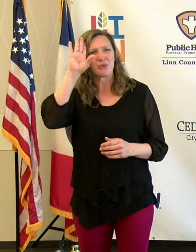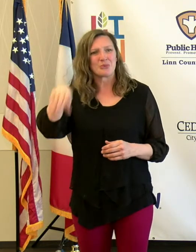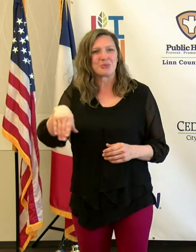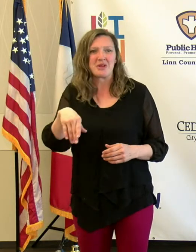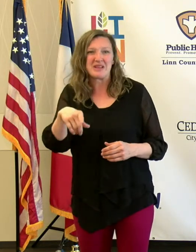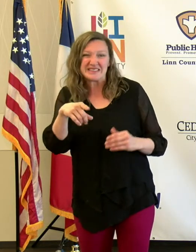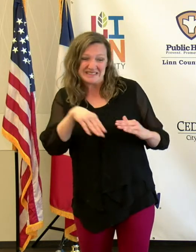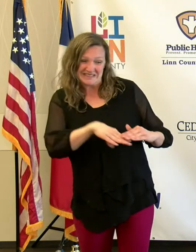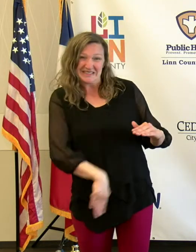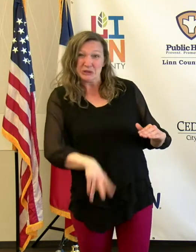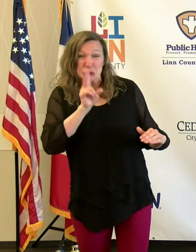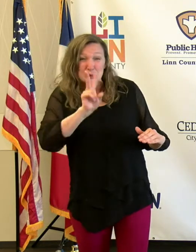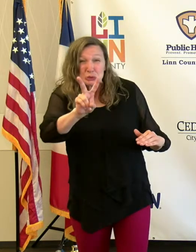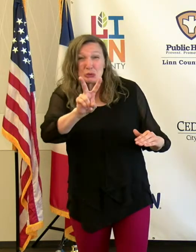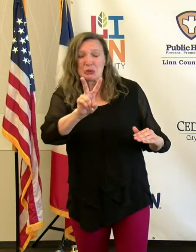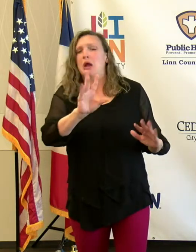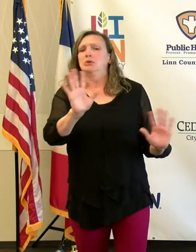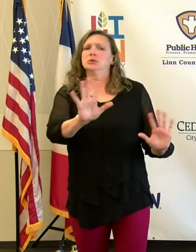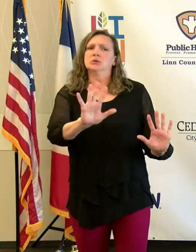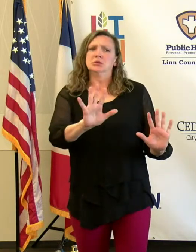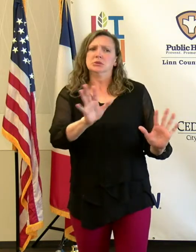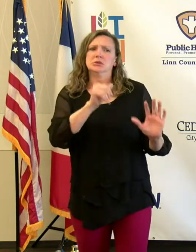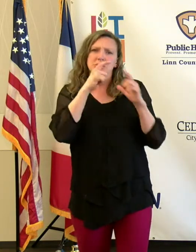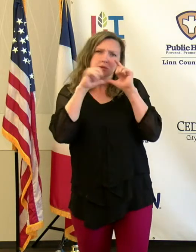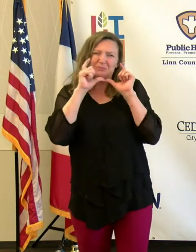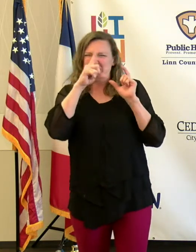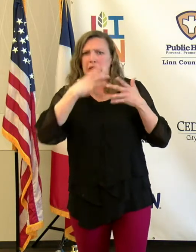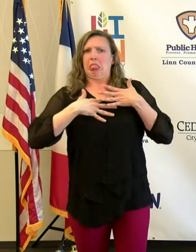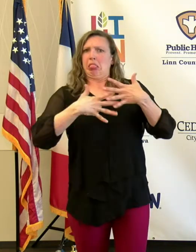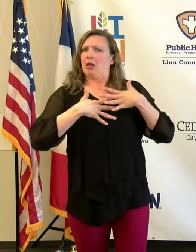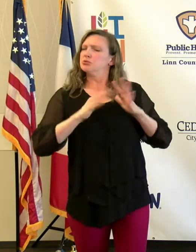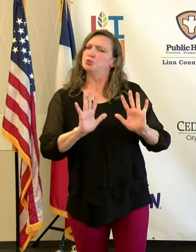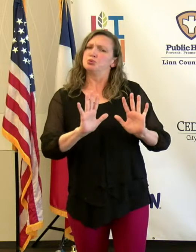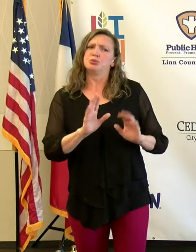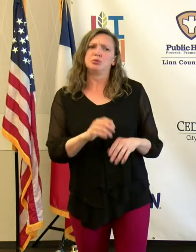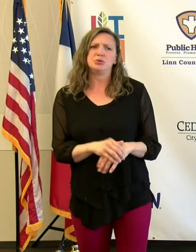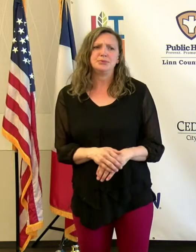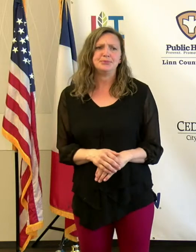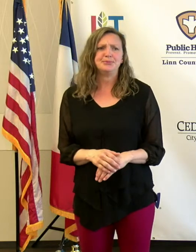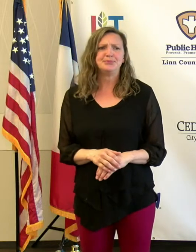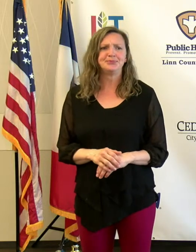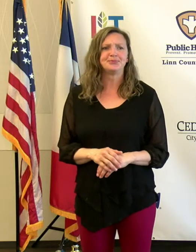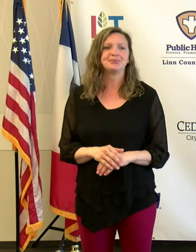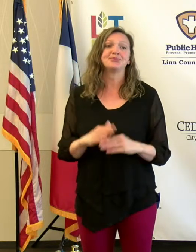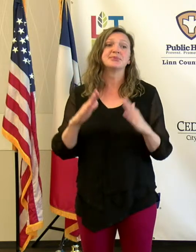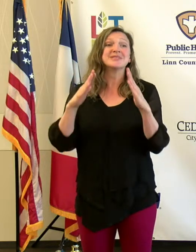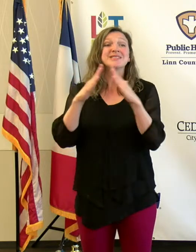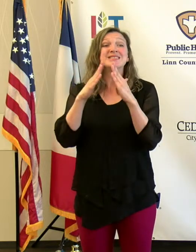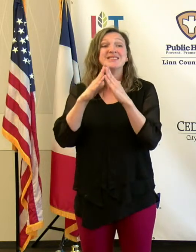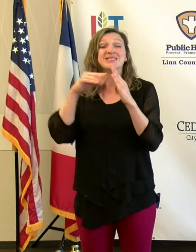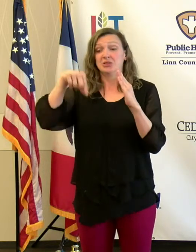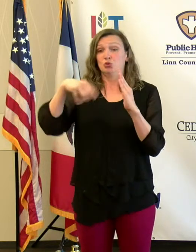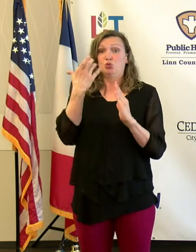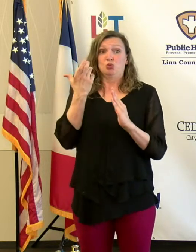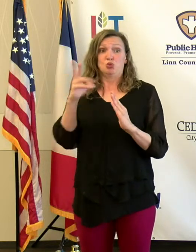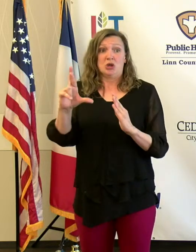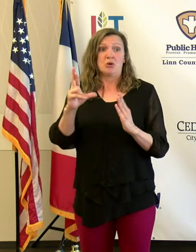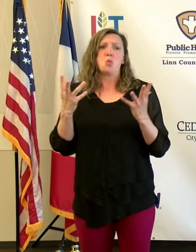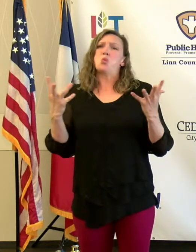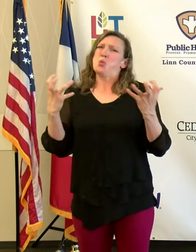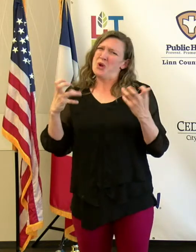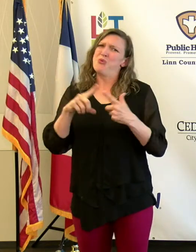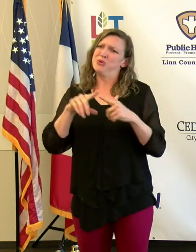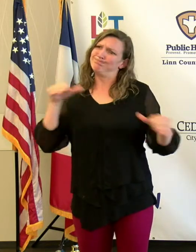The city is working to lead by example in this effort to ensure every city employee who needs